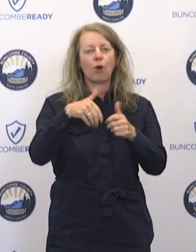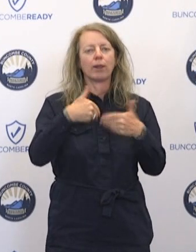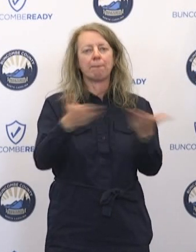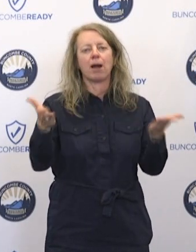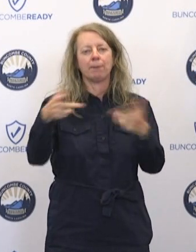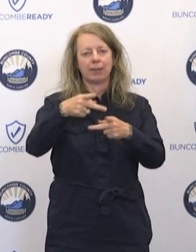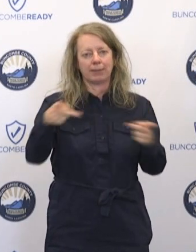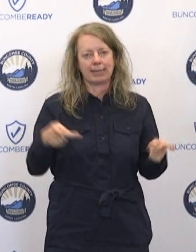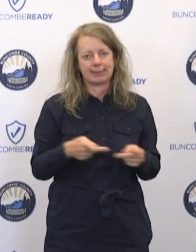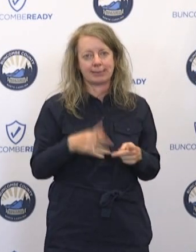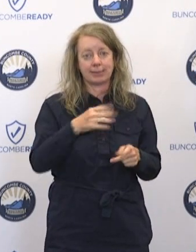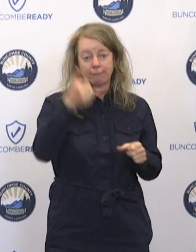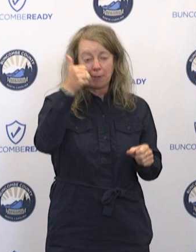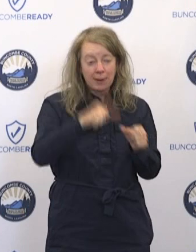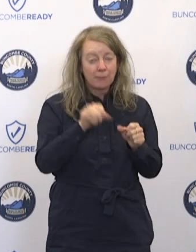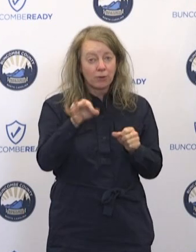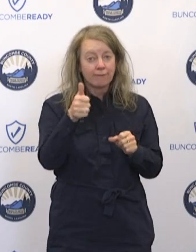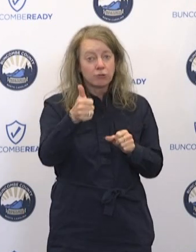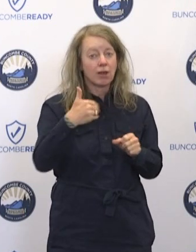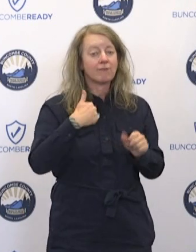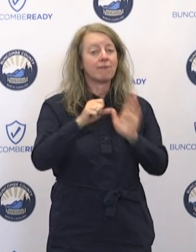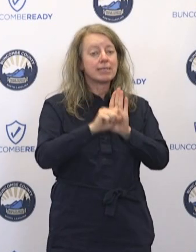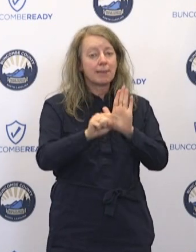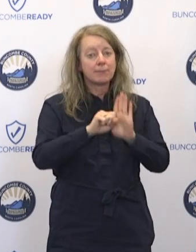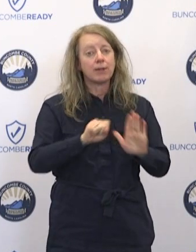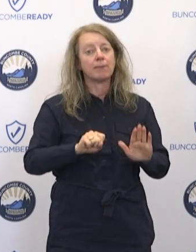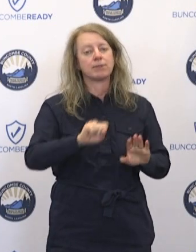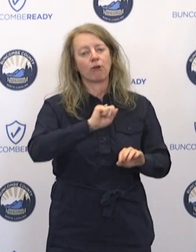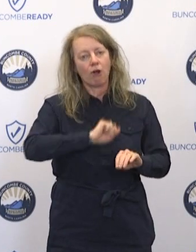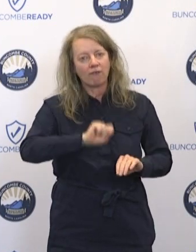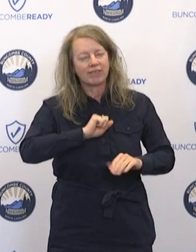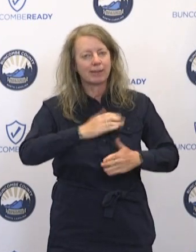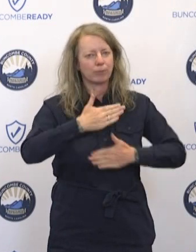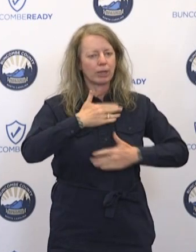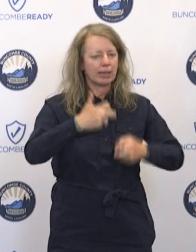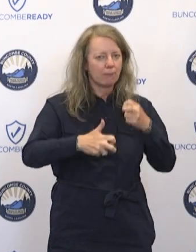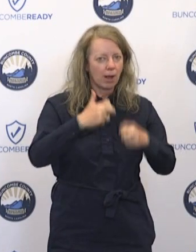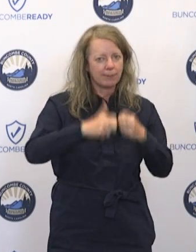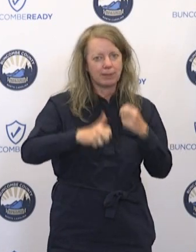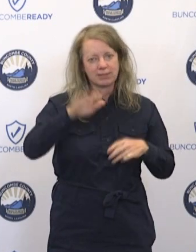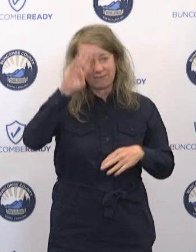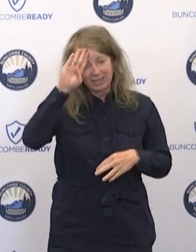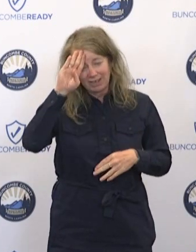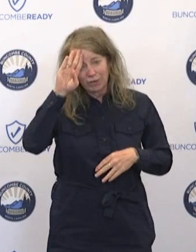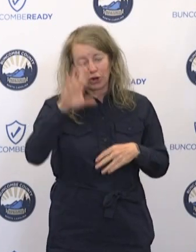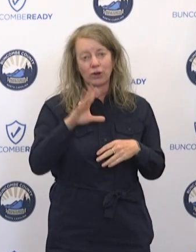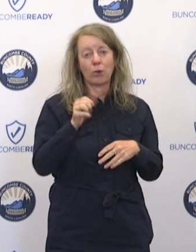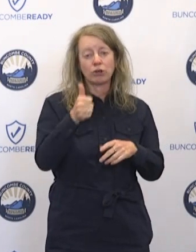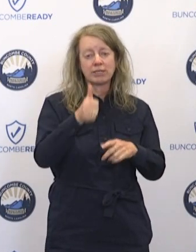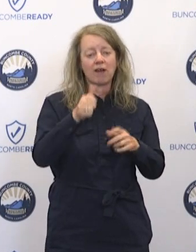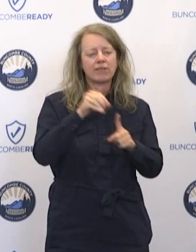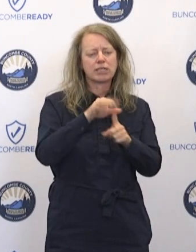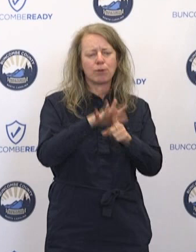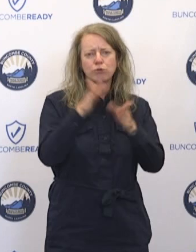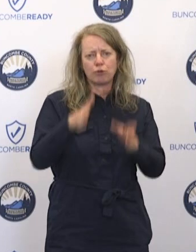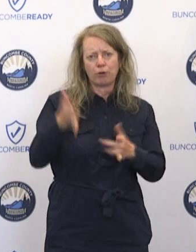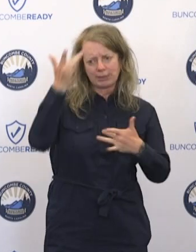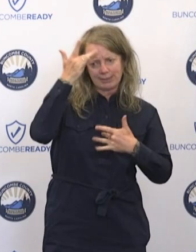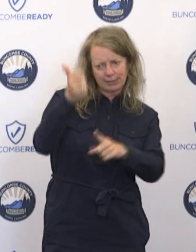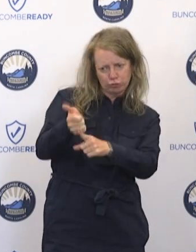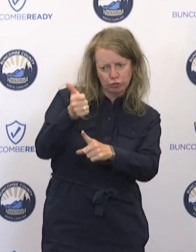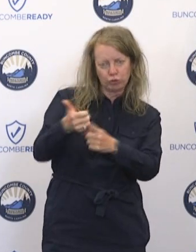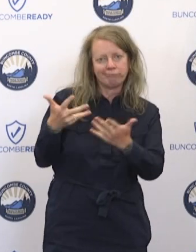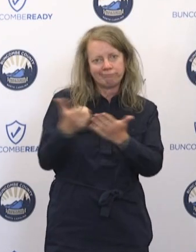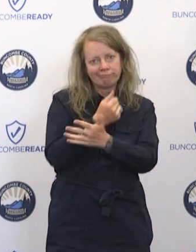Remember to get tested if you are having symptoms or you think you may have been exposed to the virus. This is also incredibly